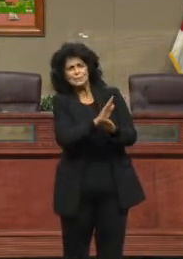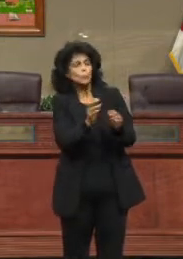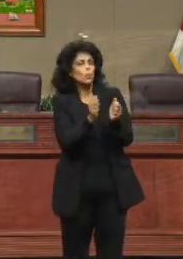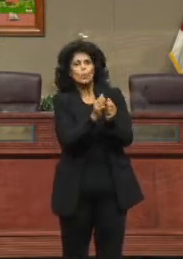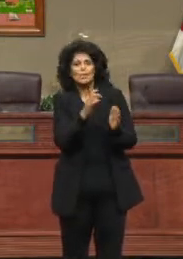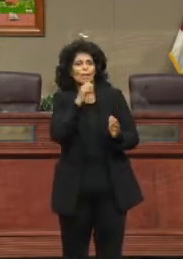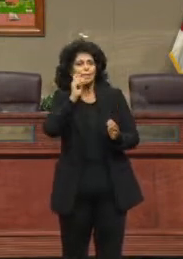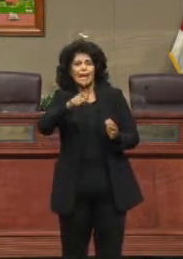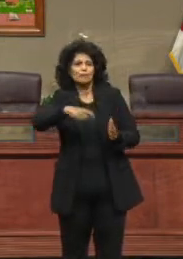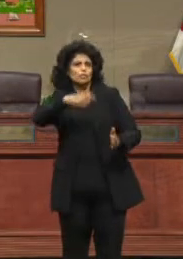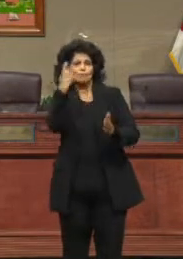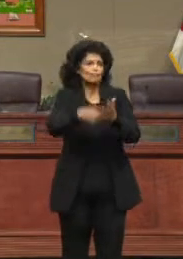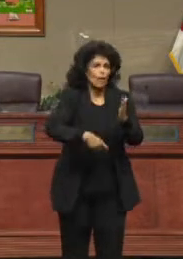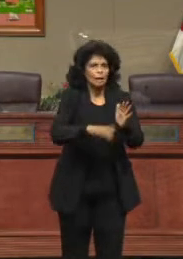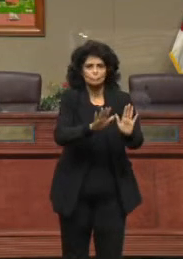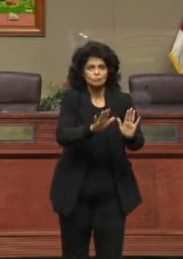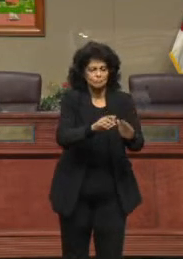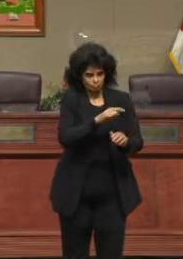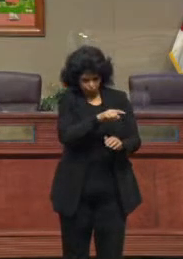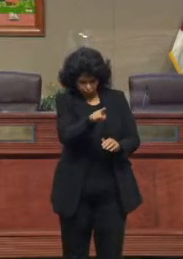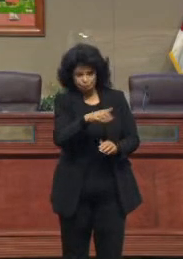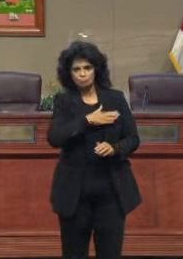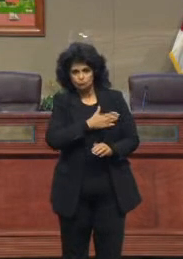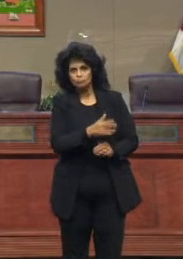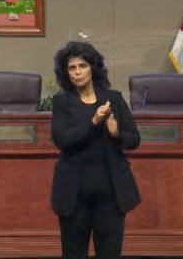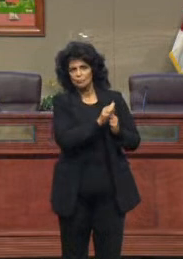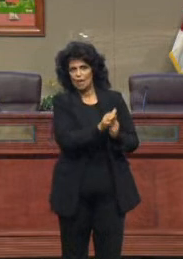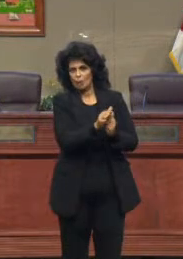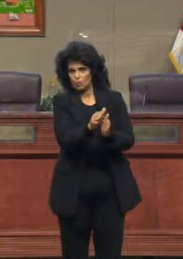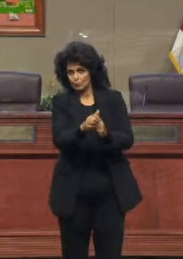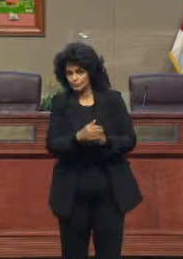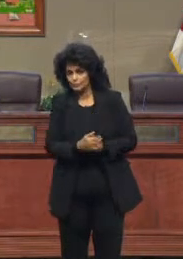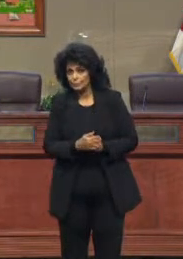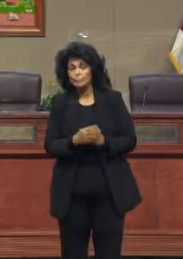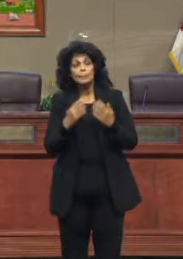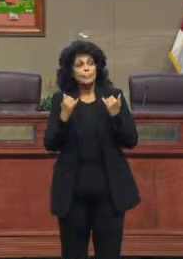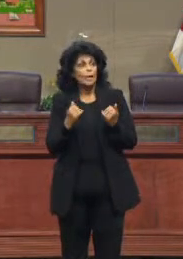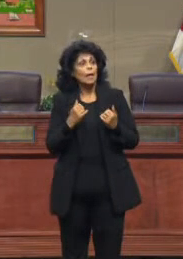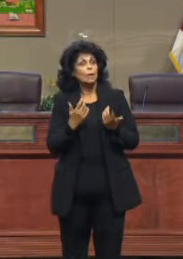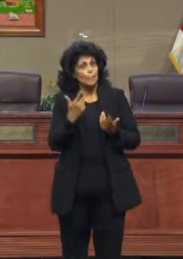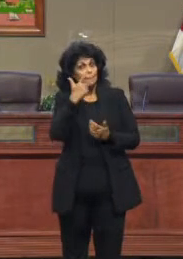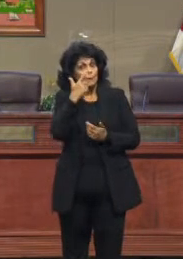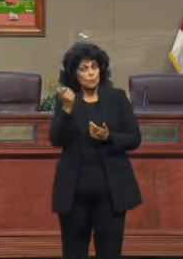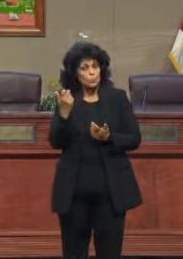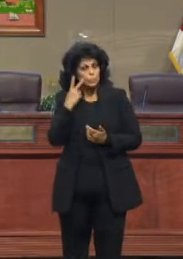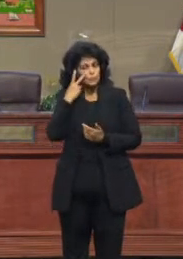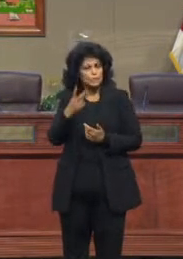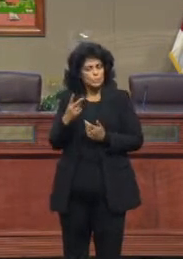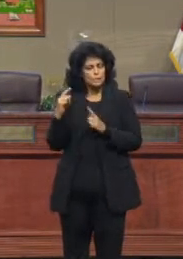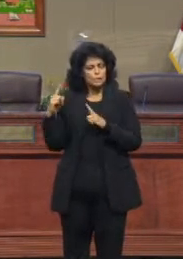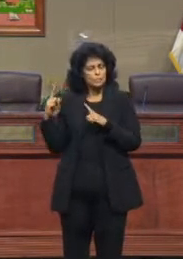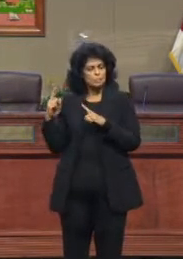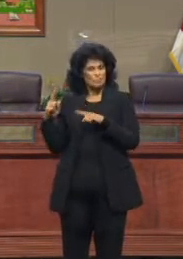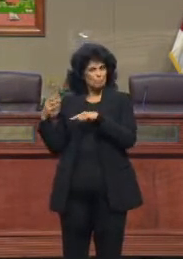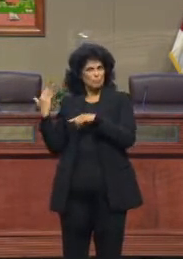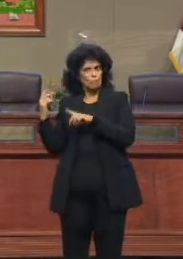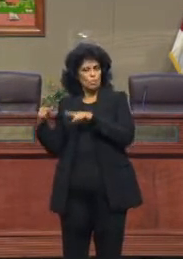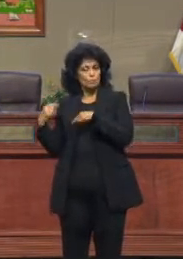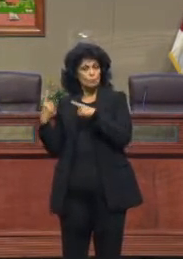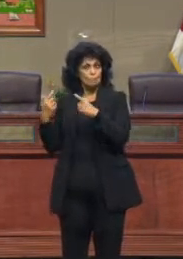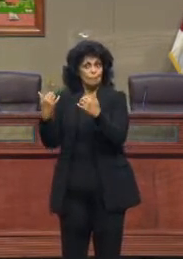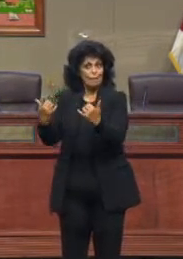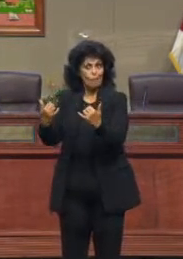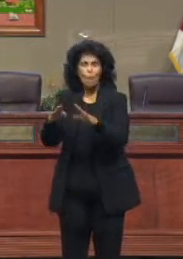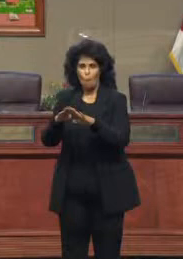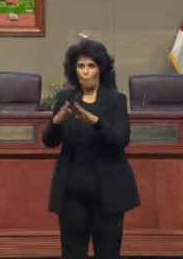After more than a year of restrictions due to the pandemic, we reopened some of our county facilities today. The